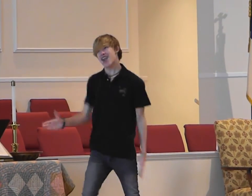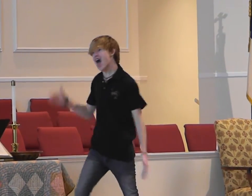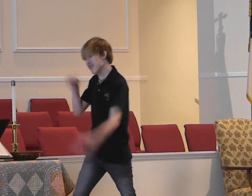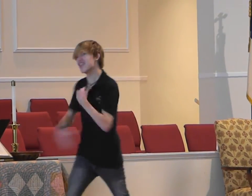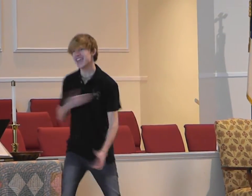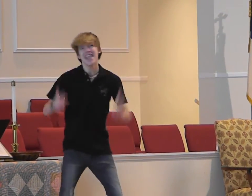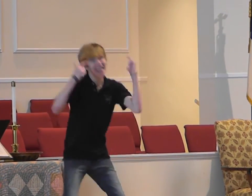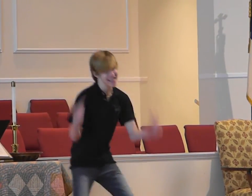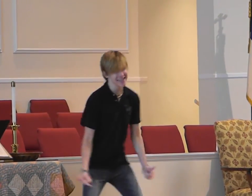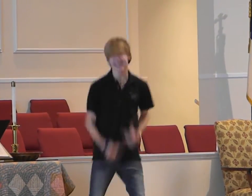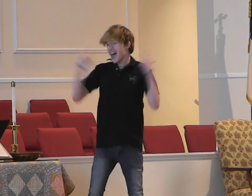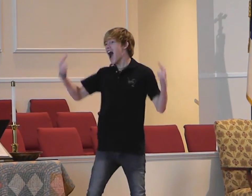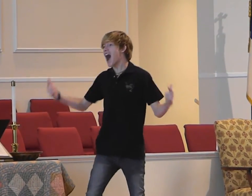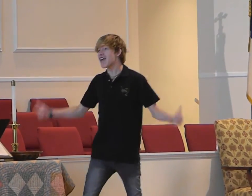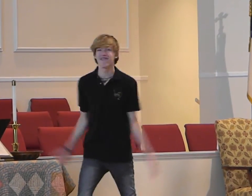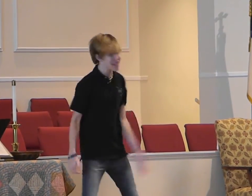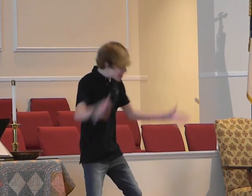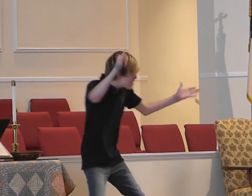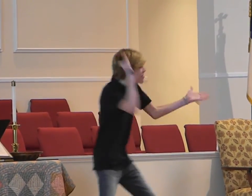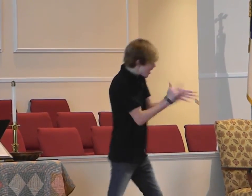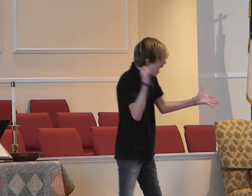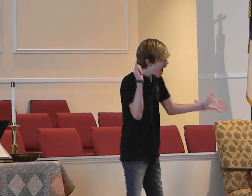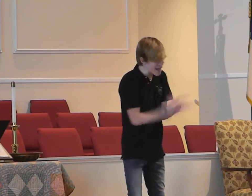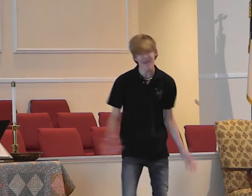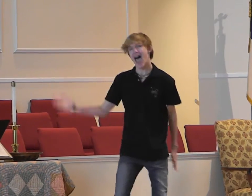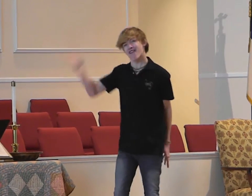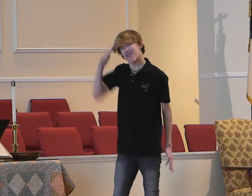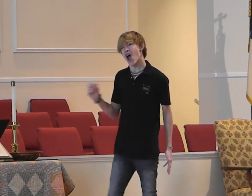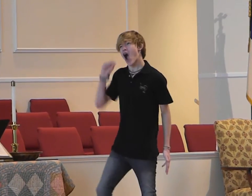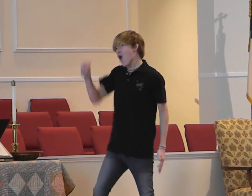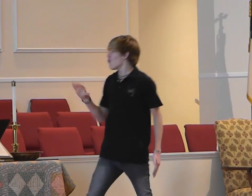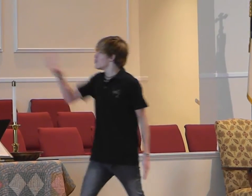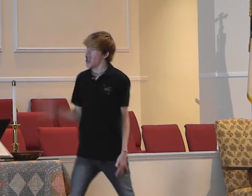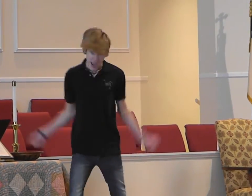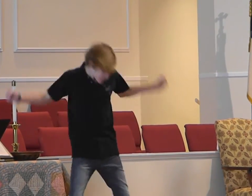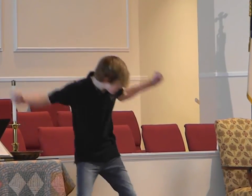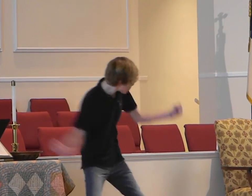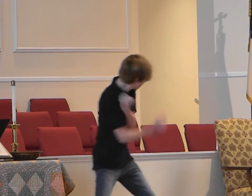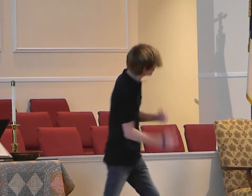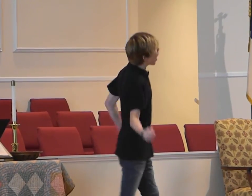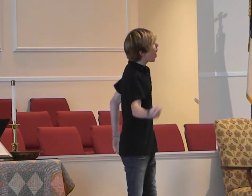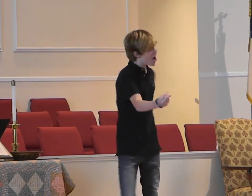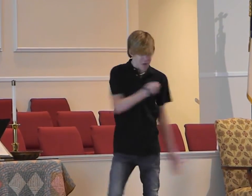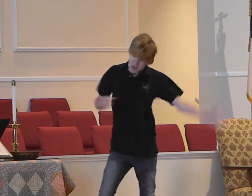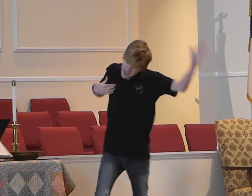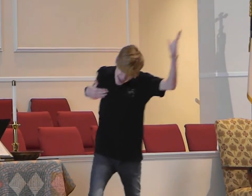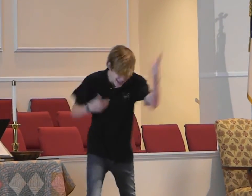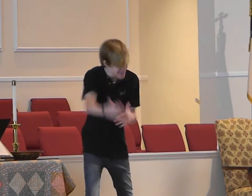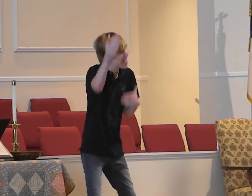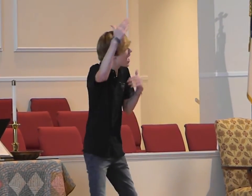like nothing in life that I've ever known Yes, you love me